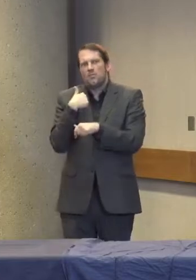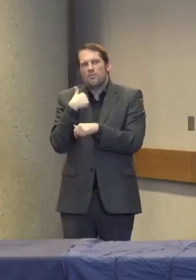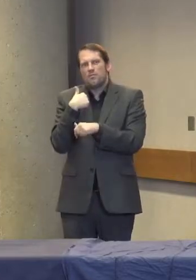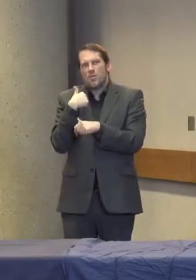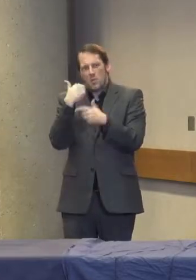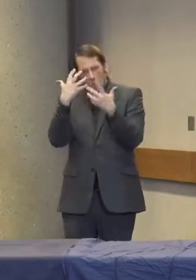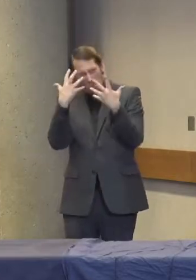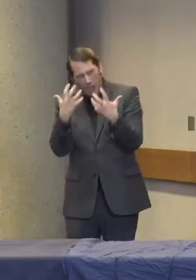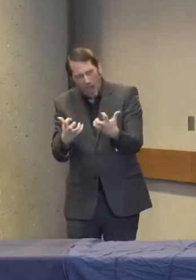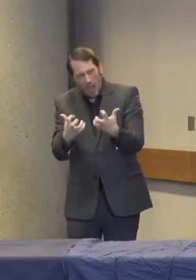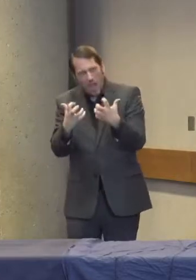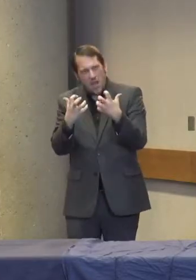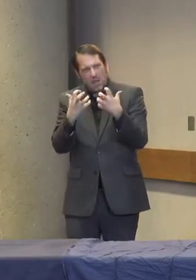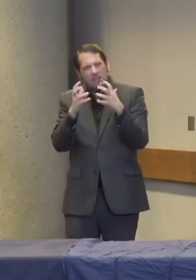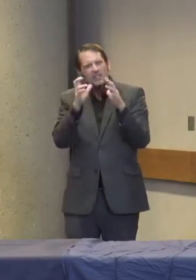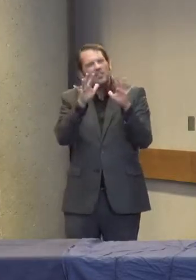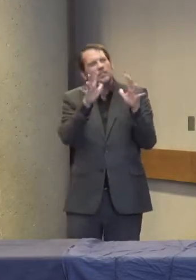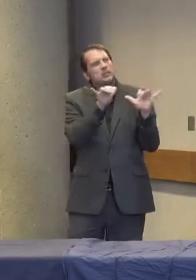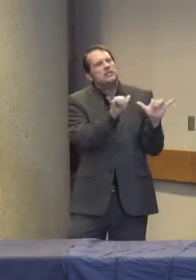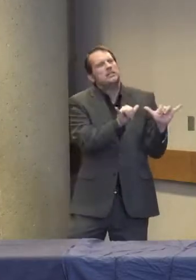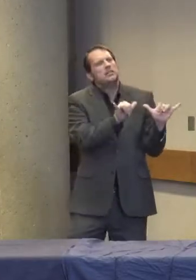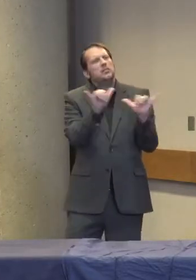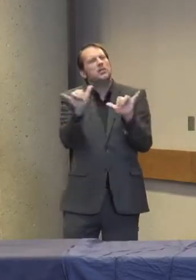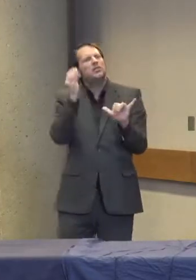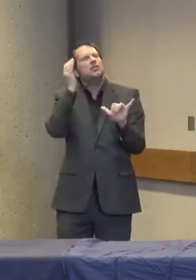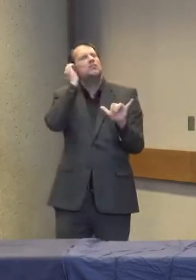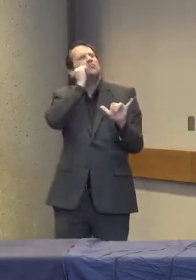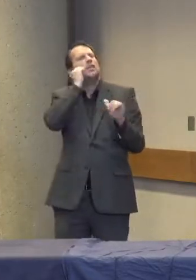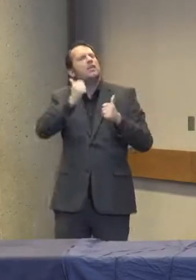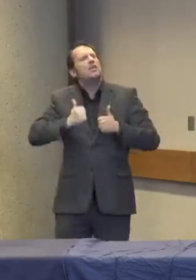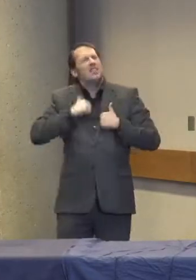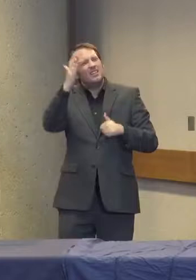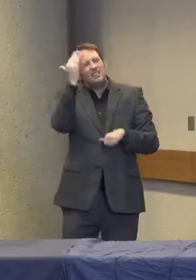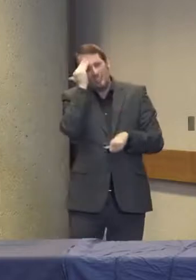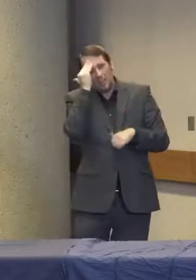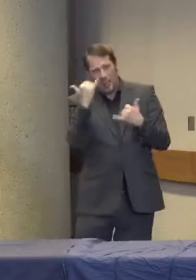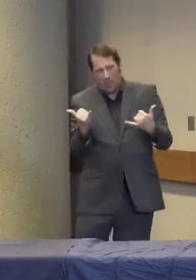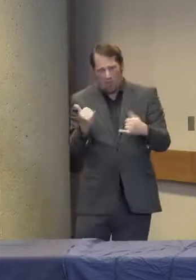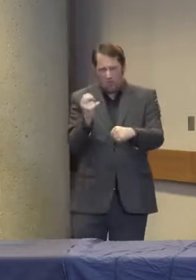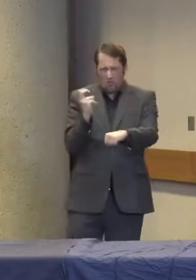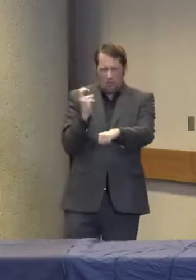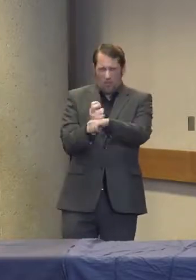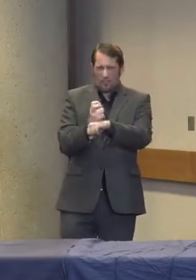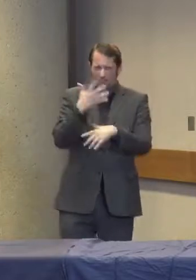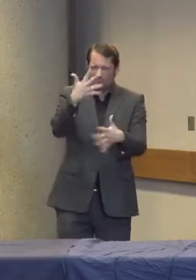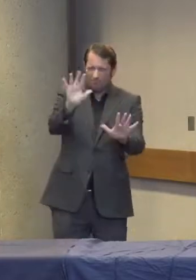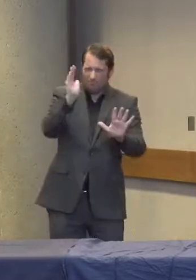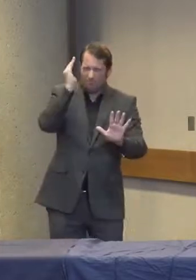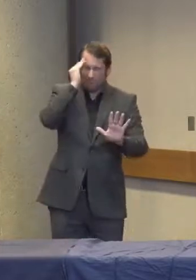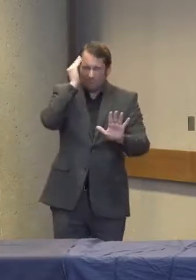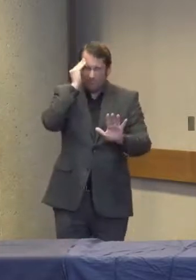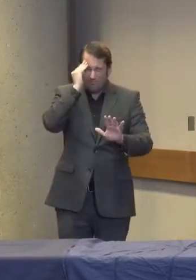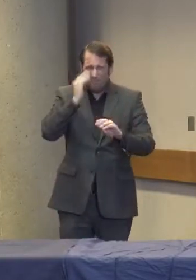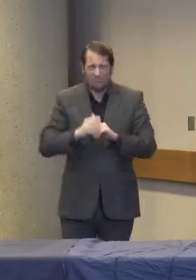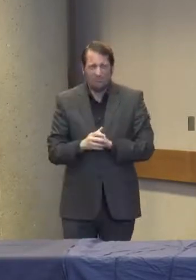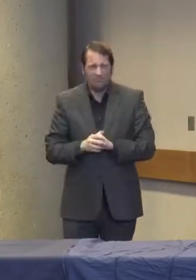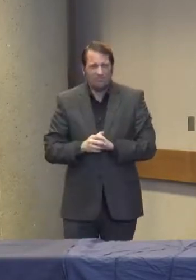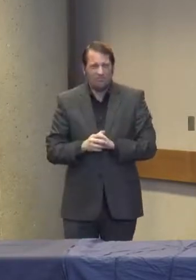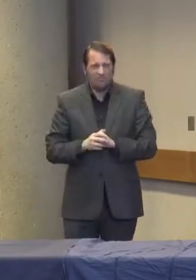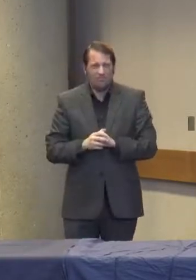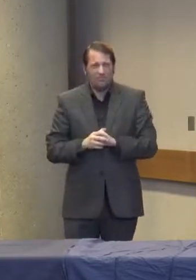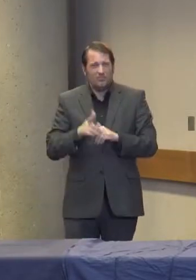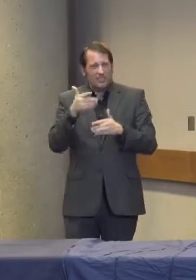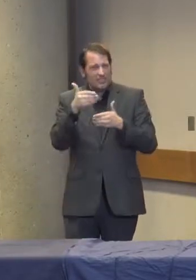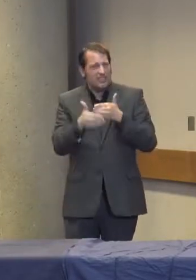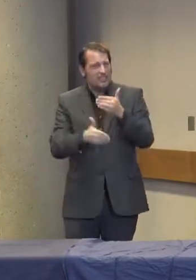possible. Obviously, recognizing it's a little tricky given we're asking people to shelter in space. But you can continue to reach out and connect with